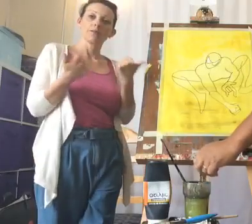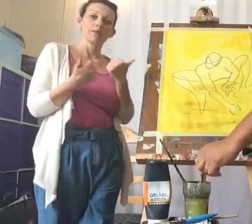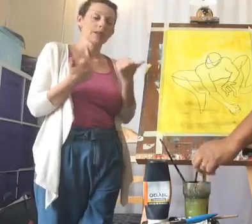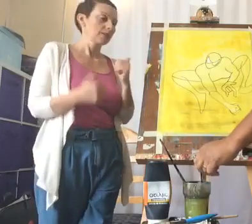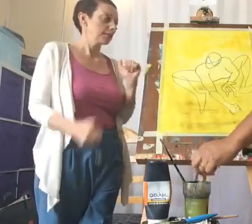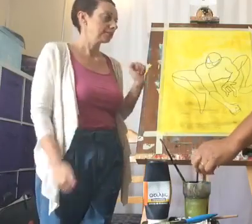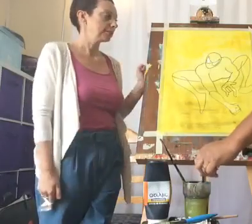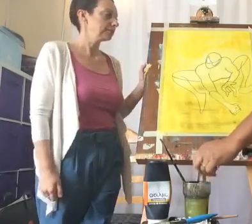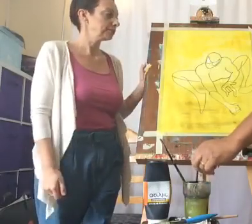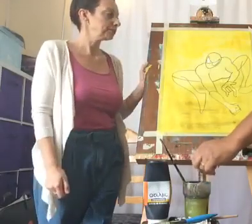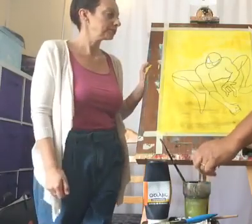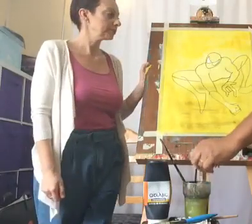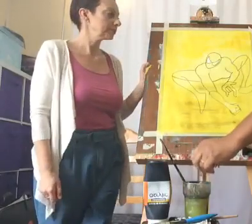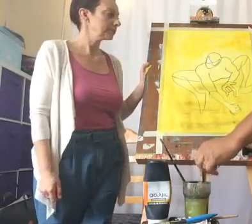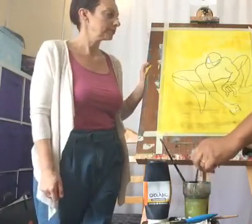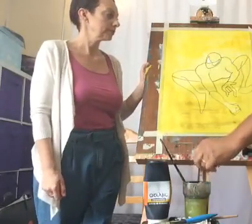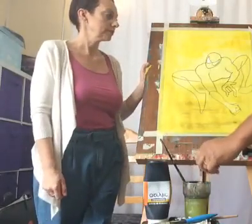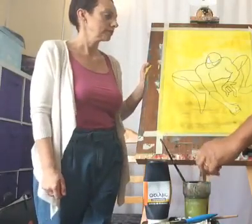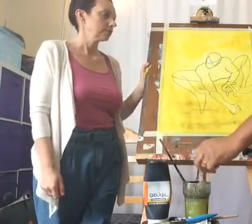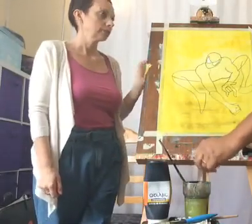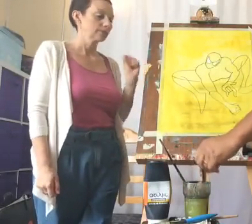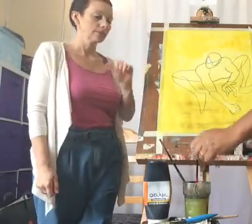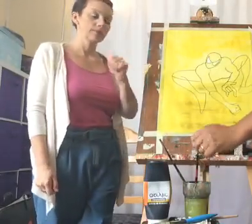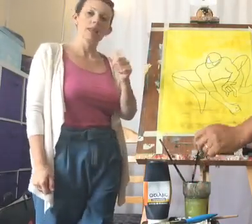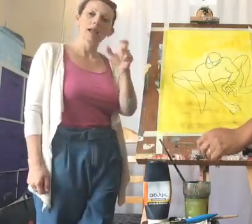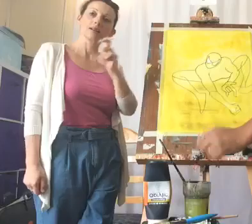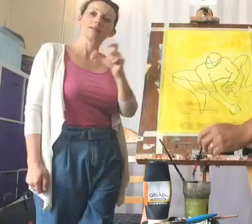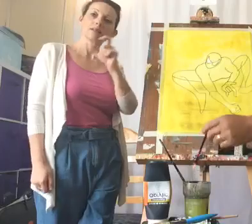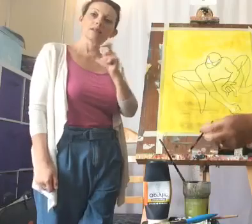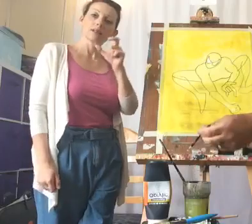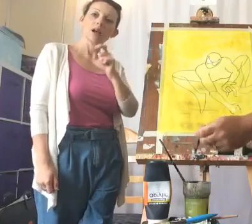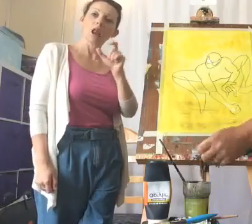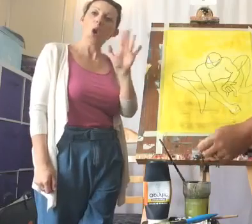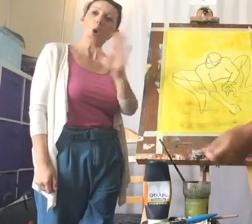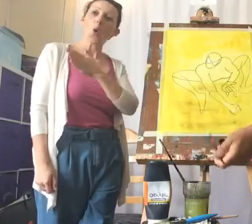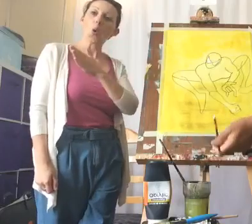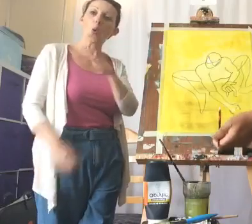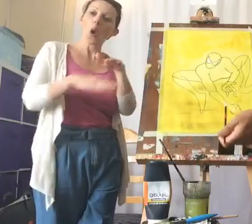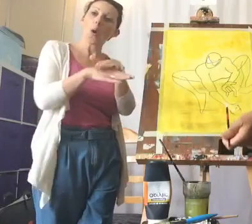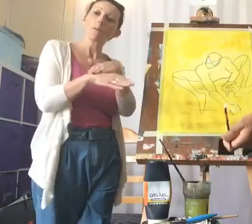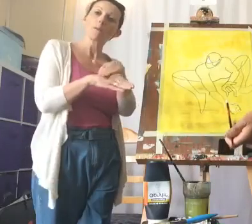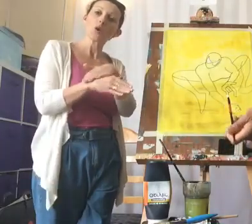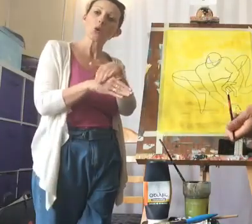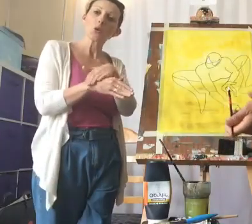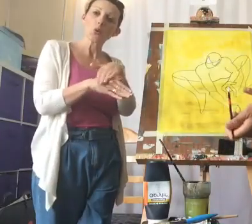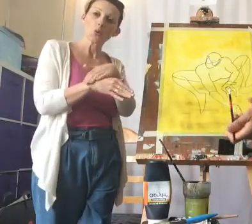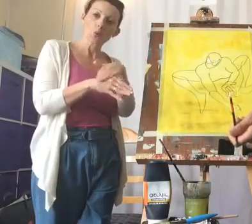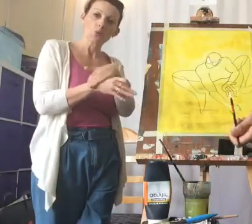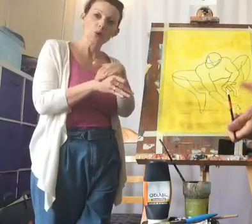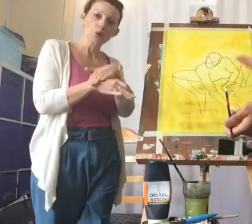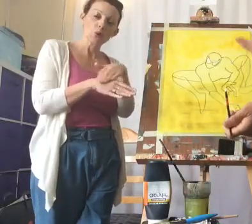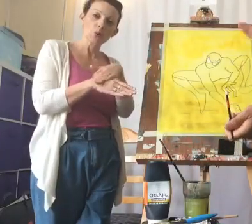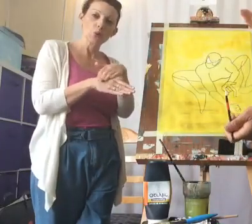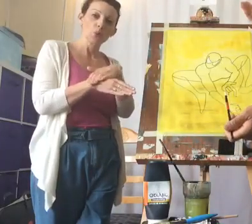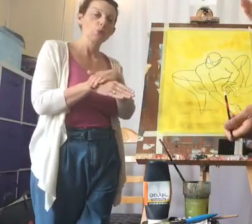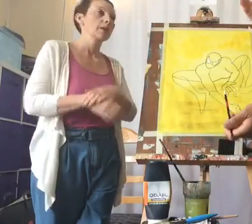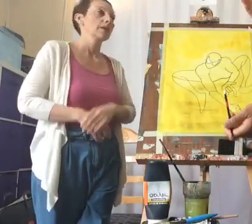Next colour I think is just to block out all the blue, because Spider-Man's basically, he's